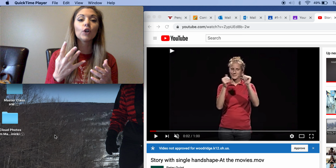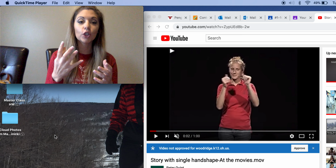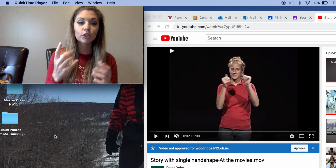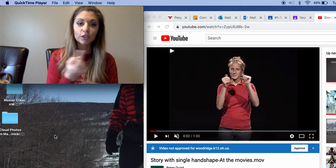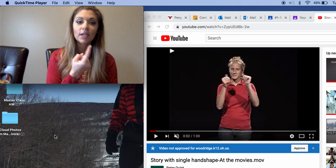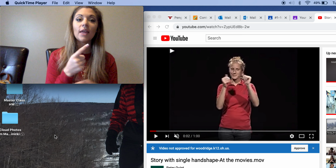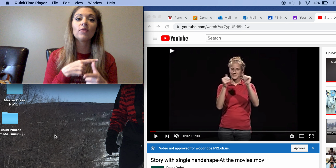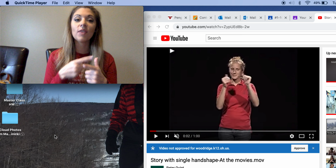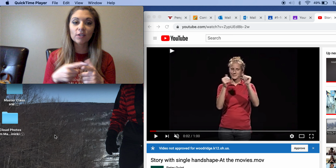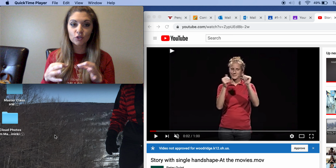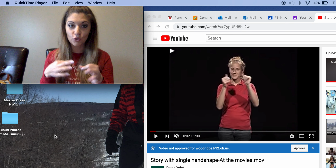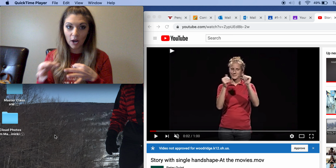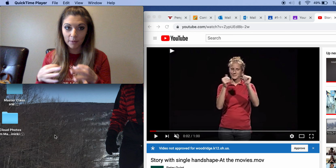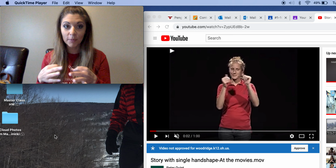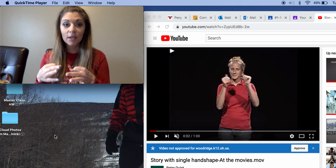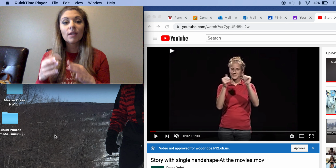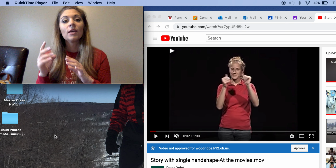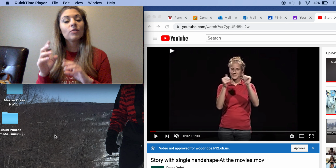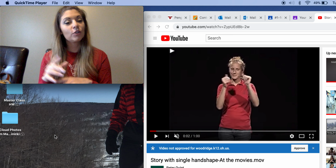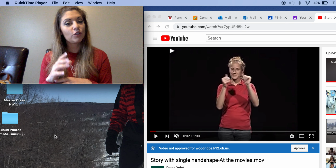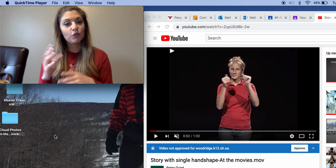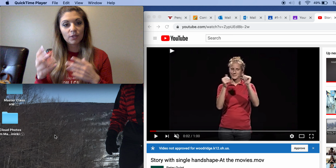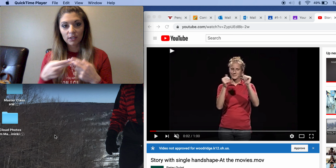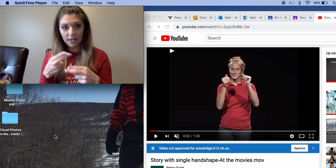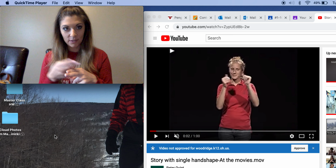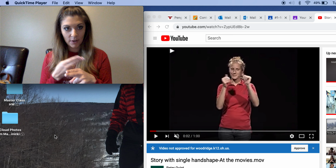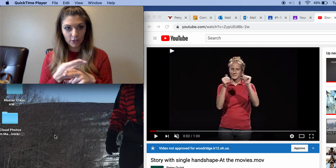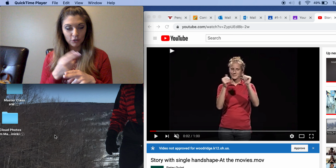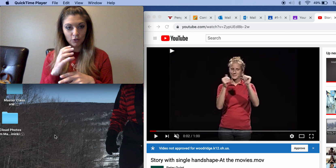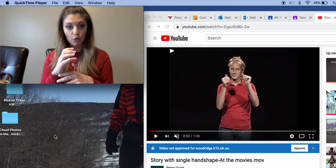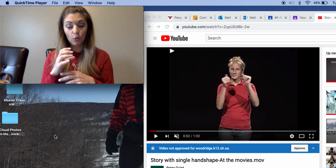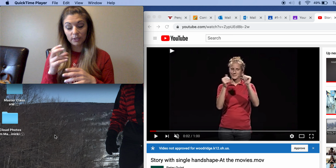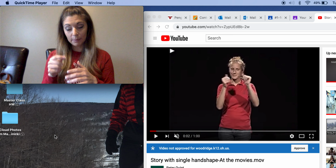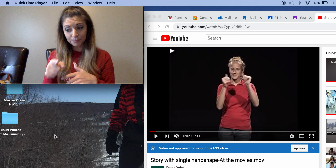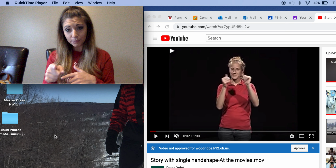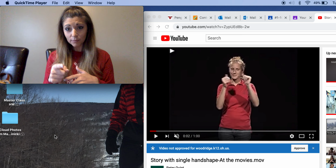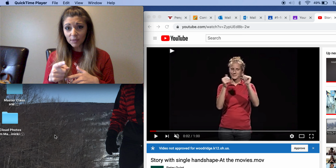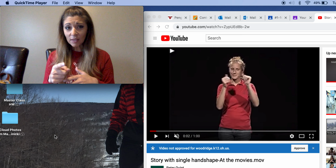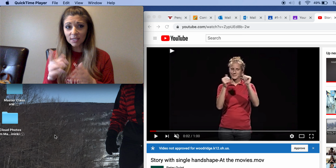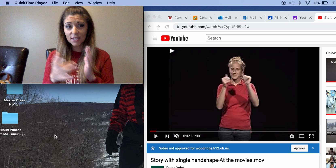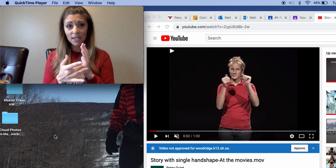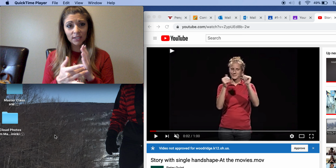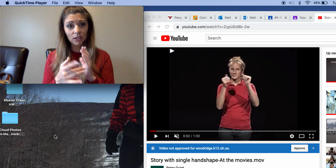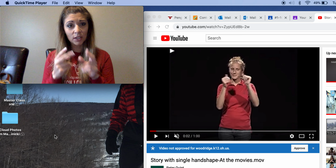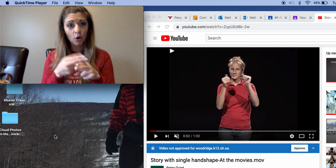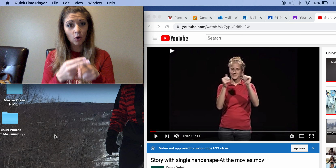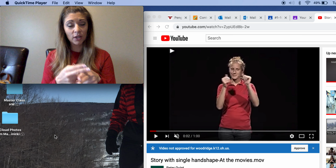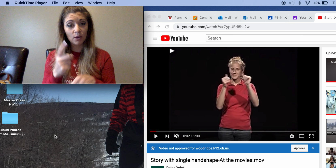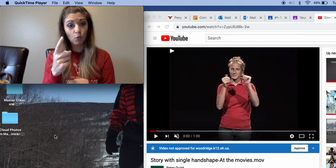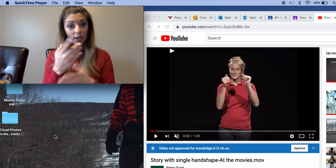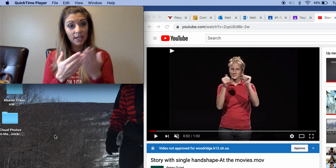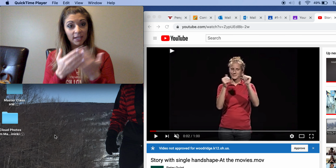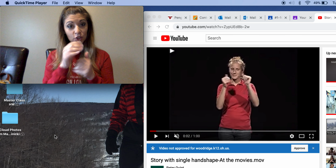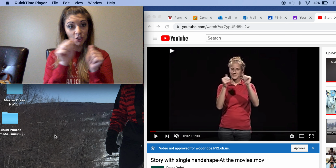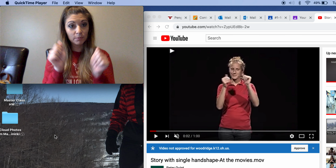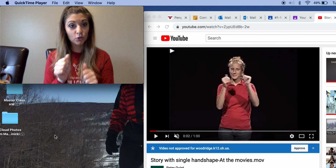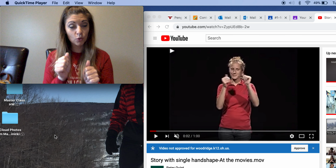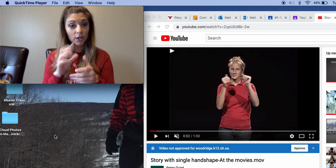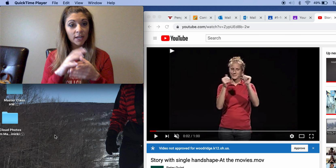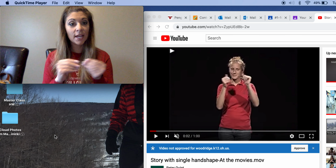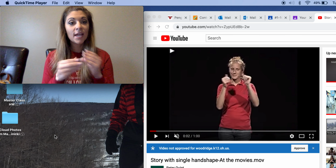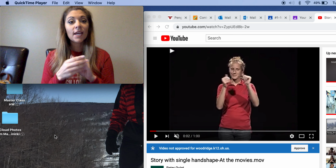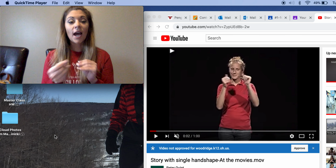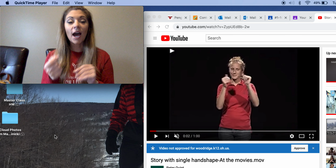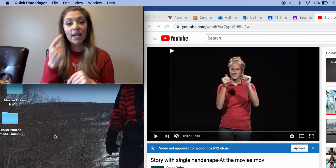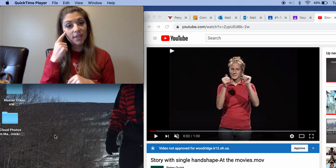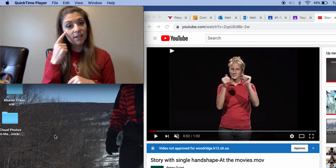is first and then describe. They're just using classifiers the whole time. This is technically called a one-hand shape